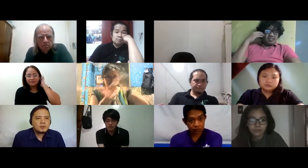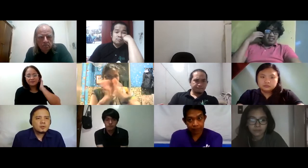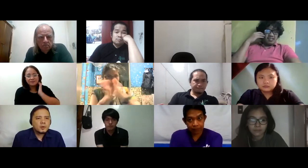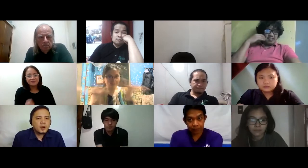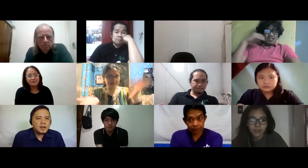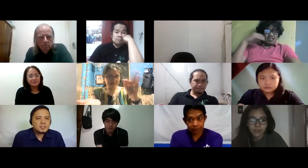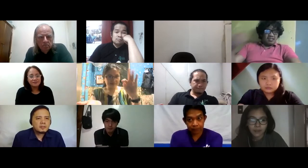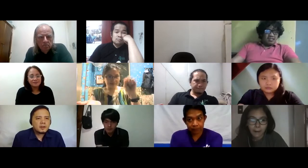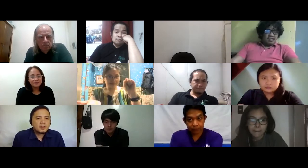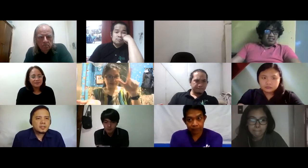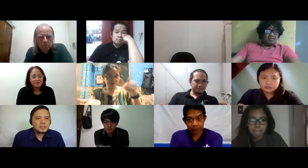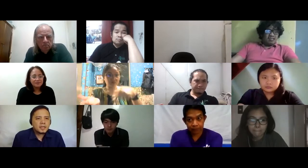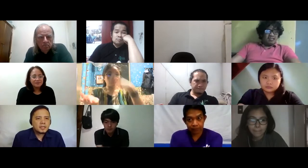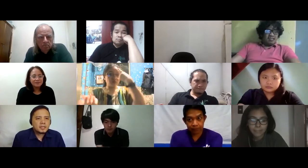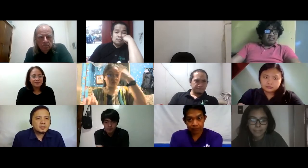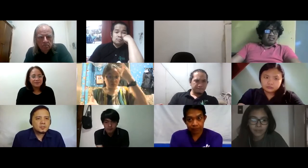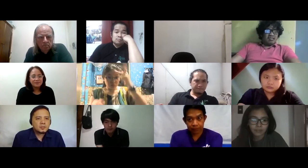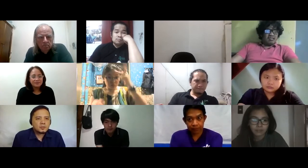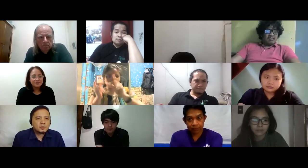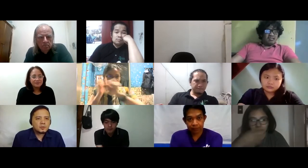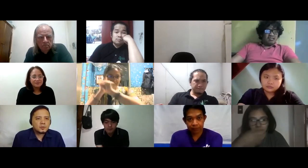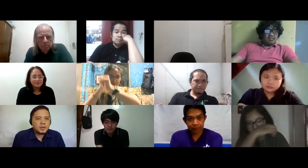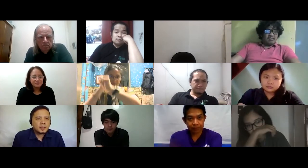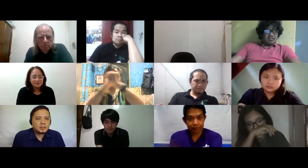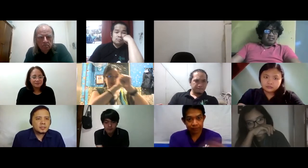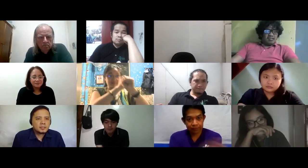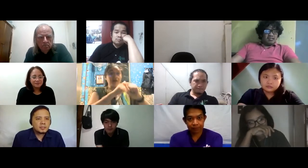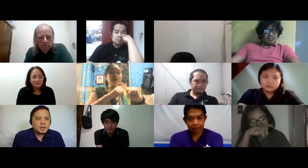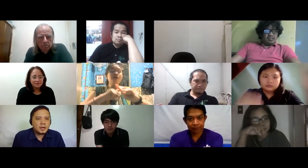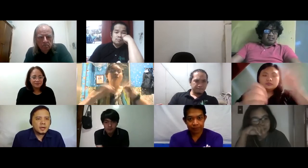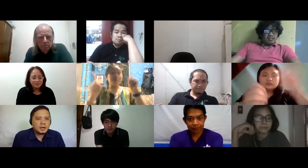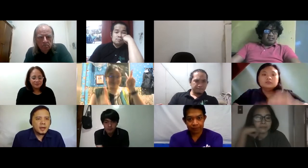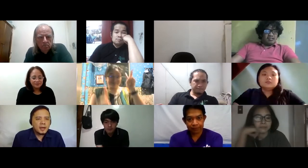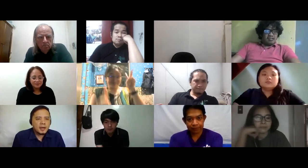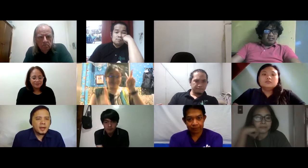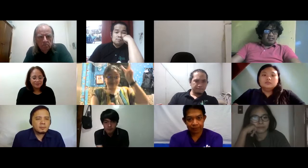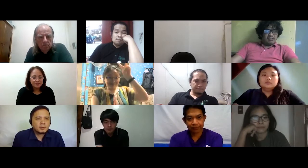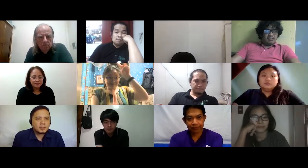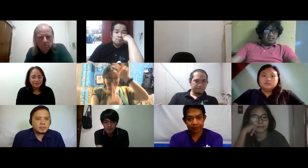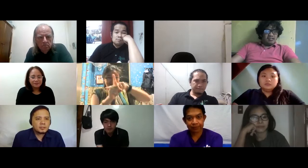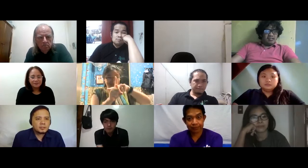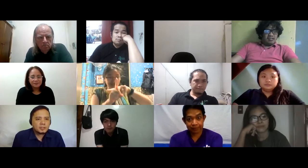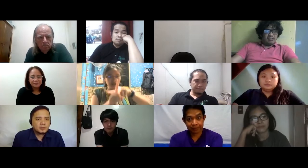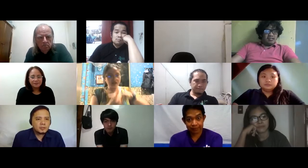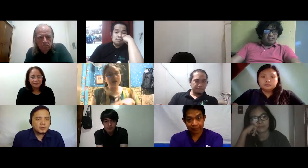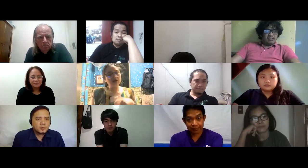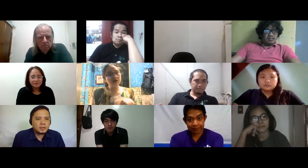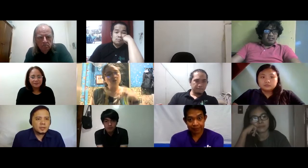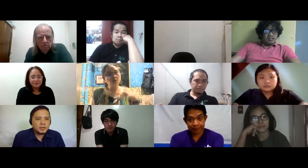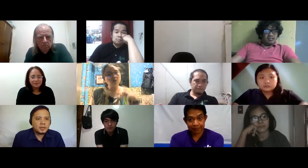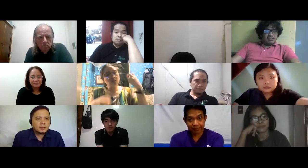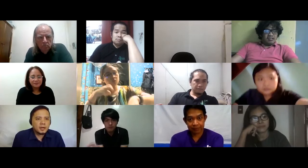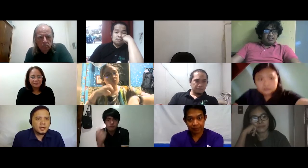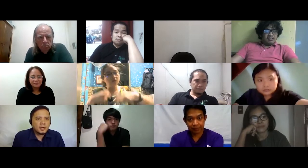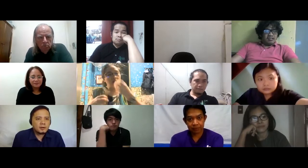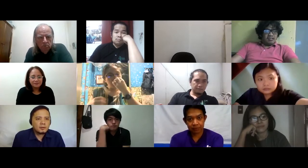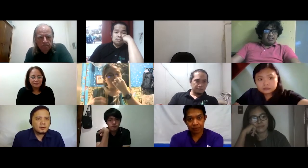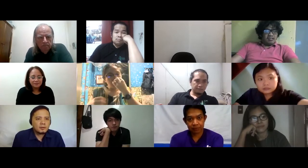We're actually very excited to create this handbook so that we can disseminate